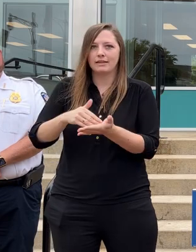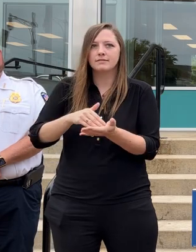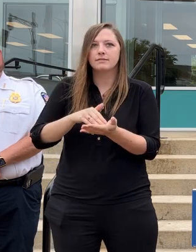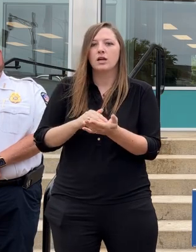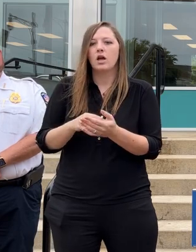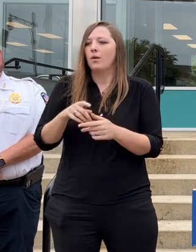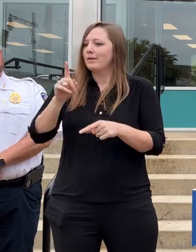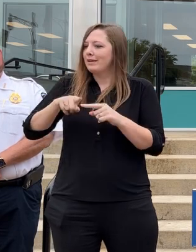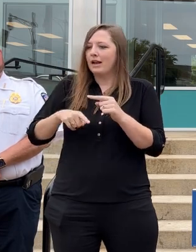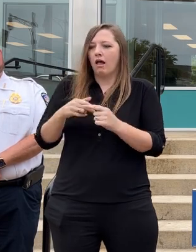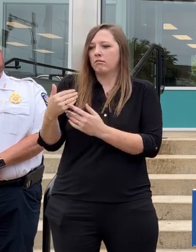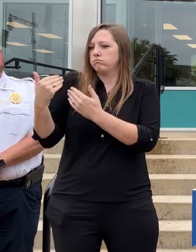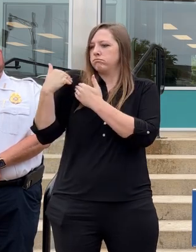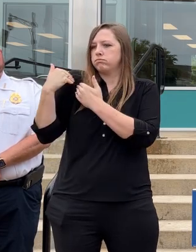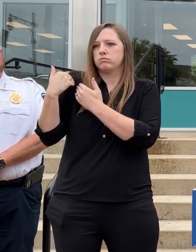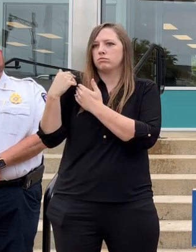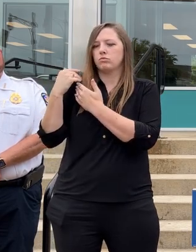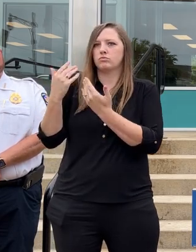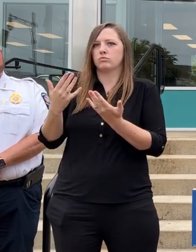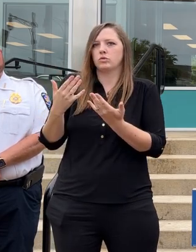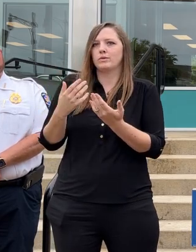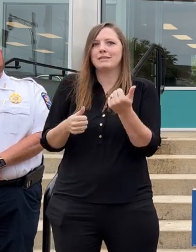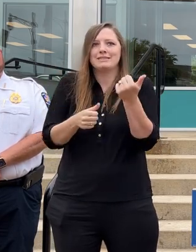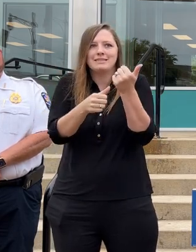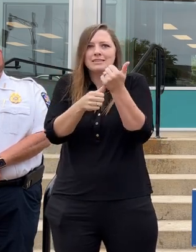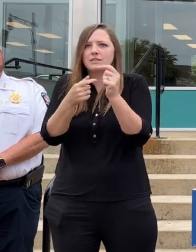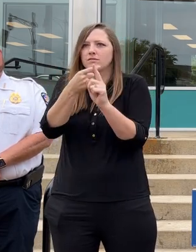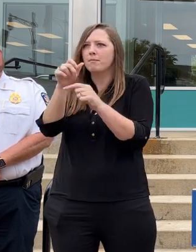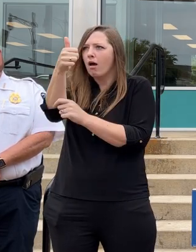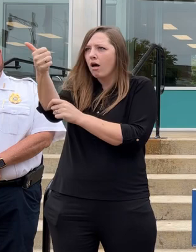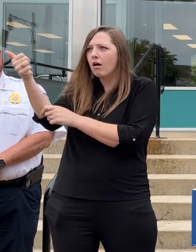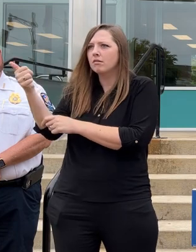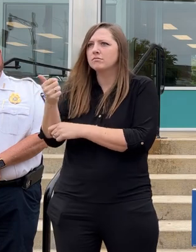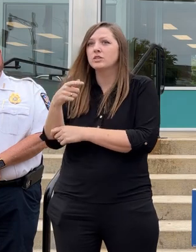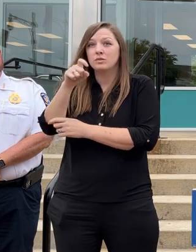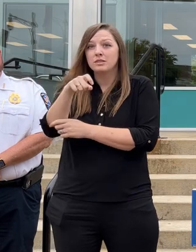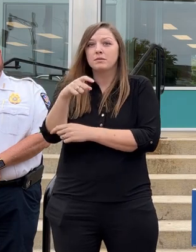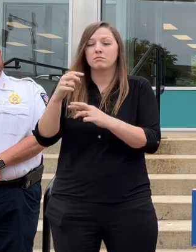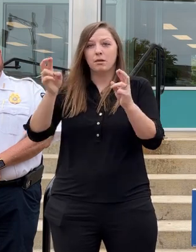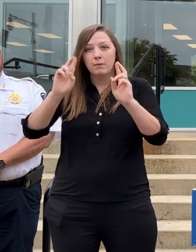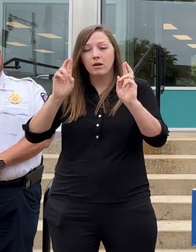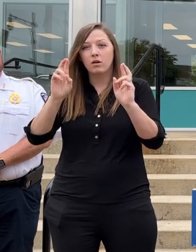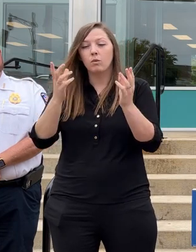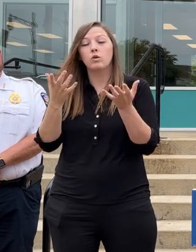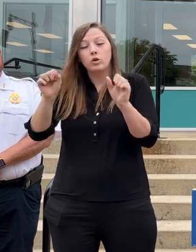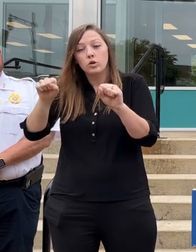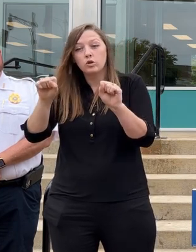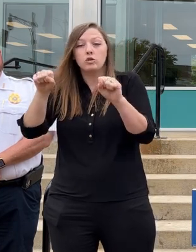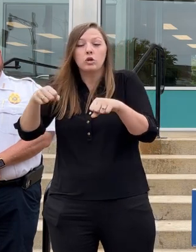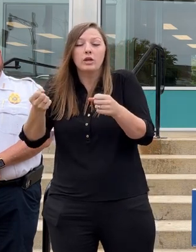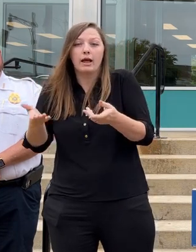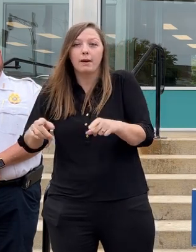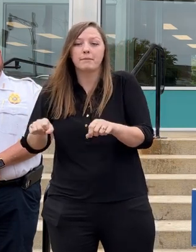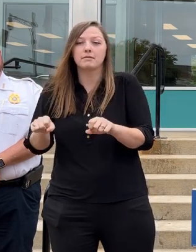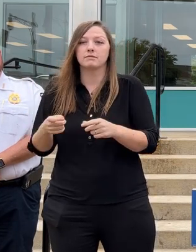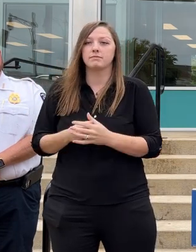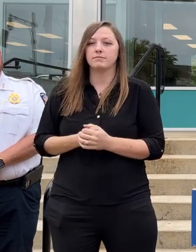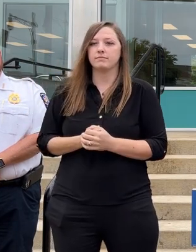it on our own in government. We need the assistance of others, and you need to be prepared for what could happen. And that's